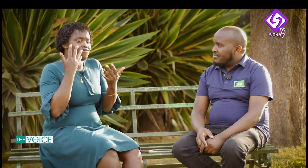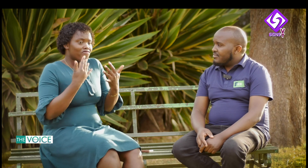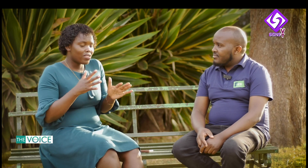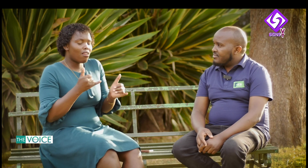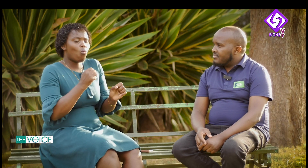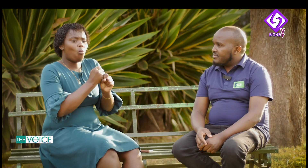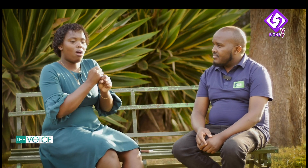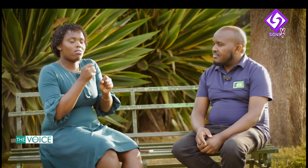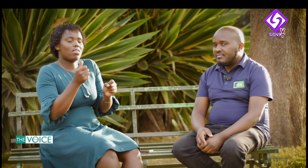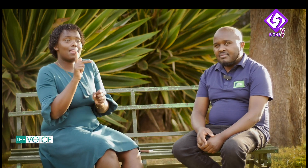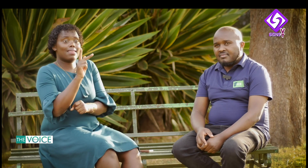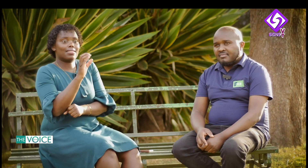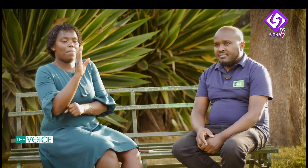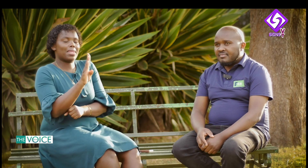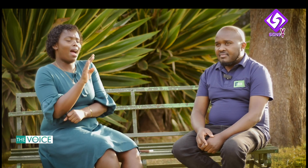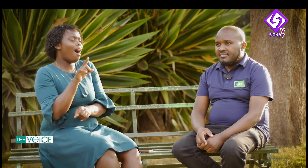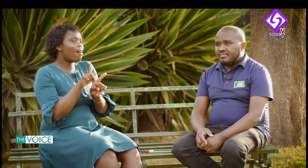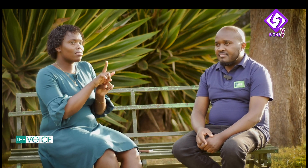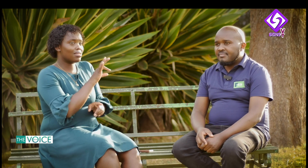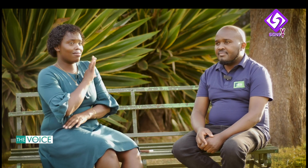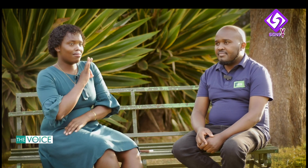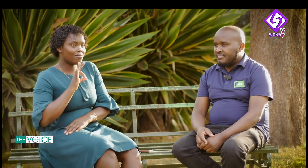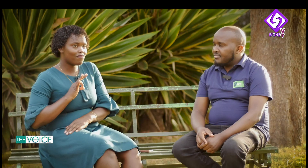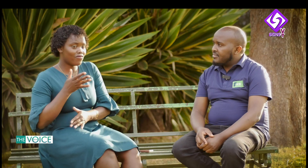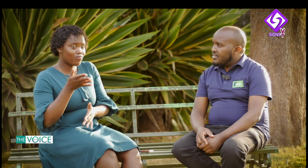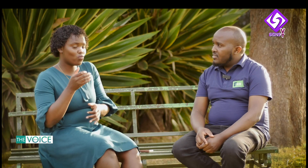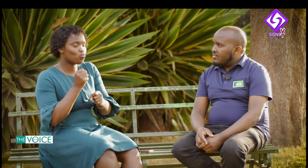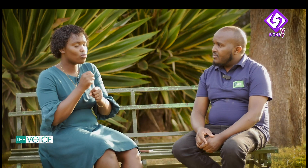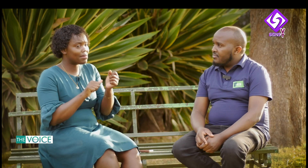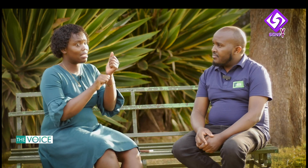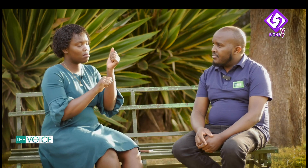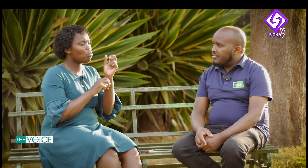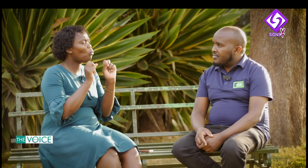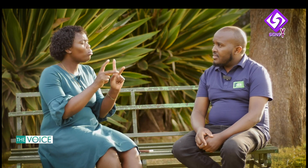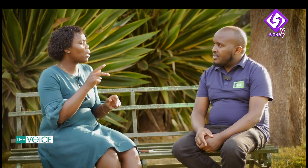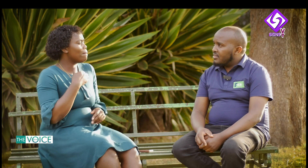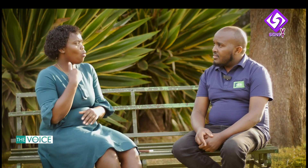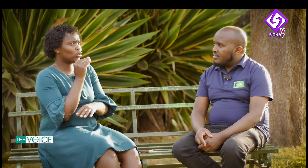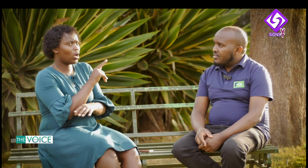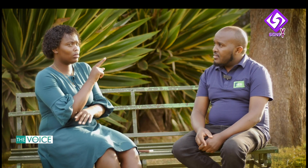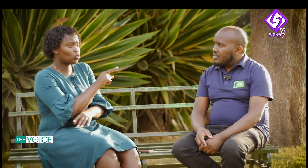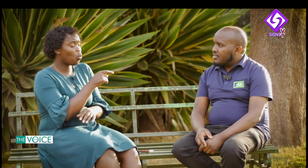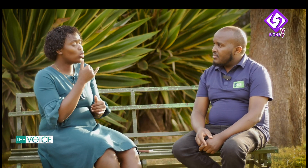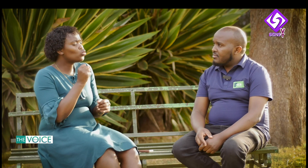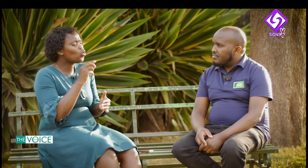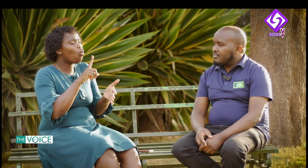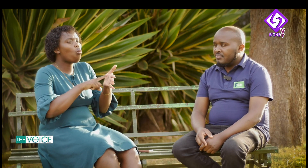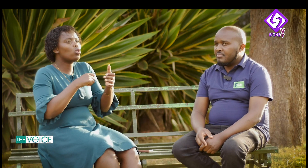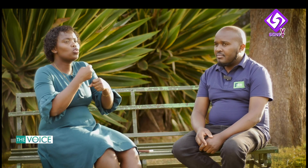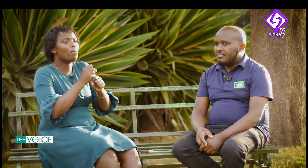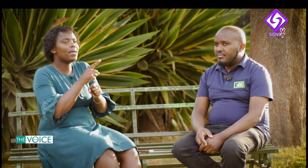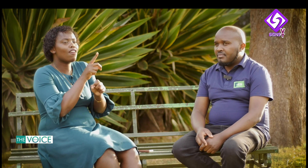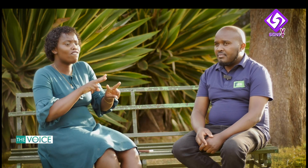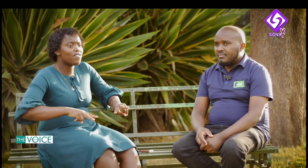you have experience and you know how it works. So you've been working here at KCB. So I want to